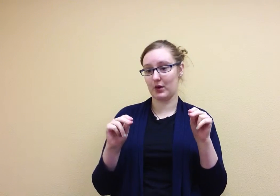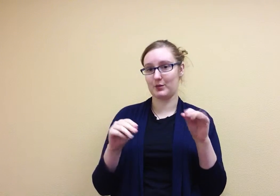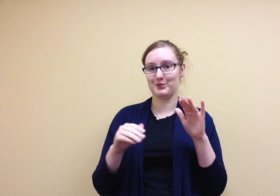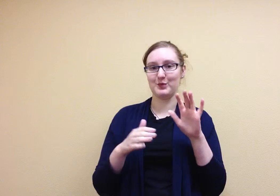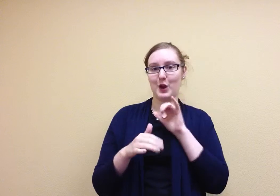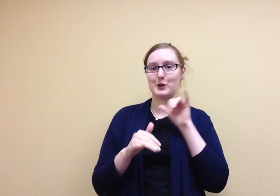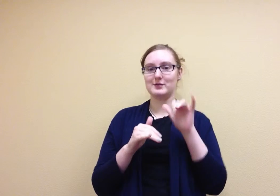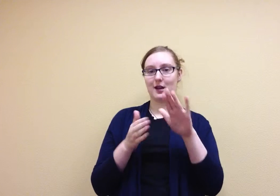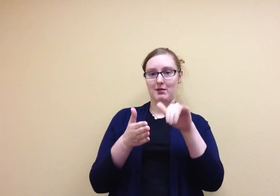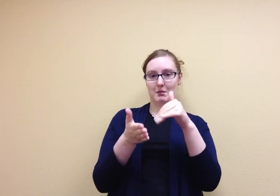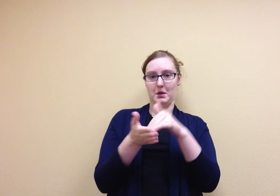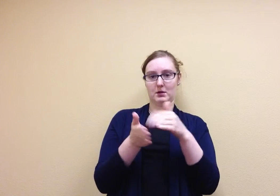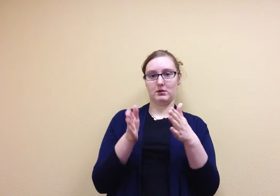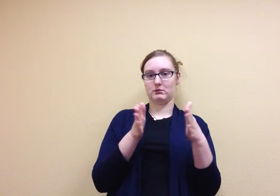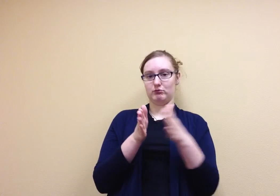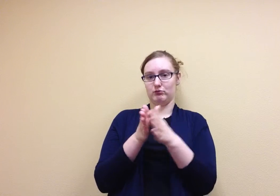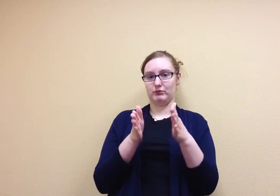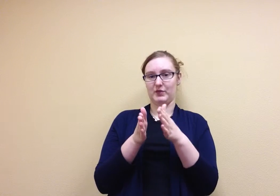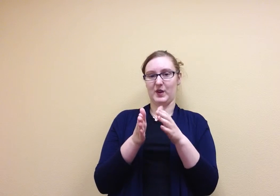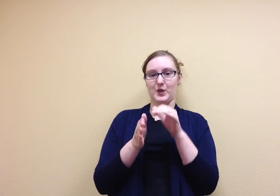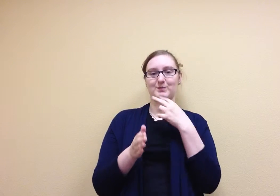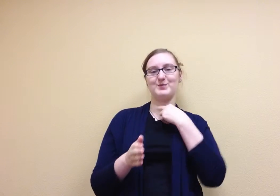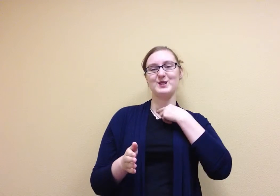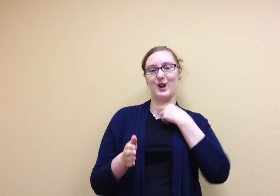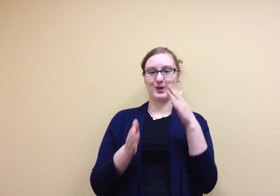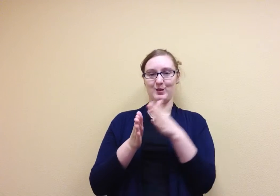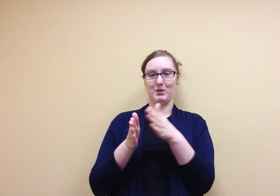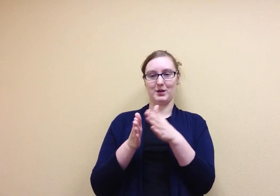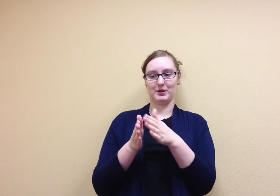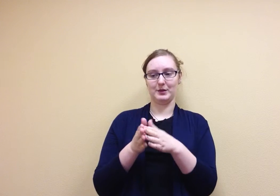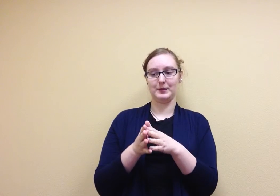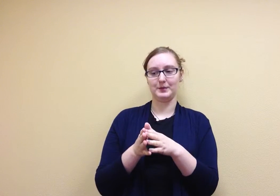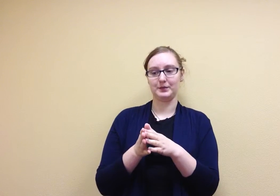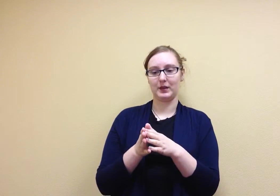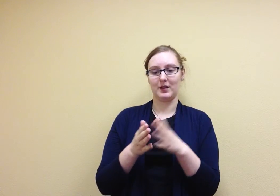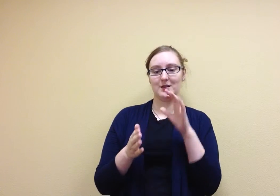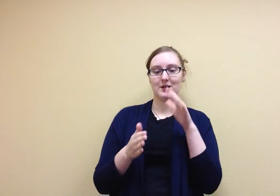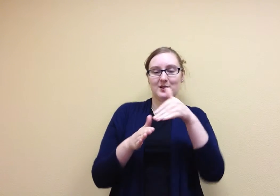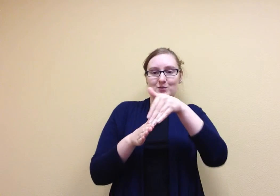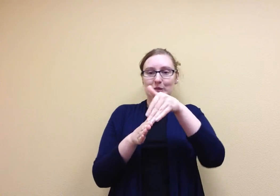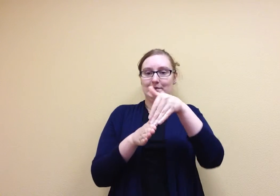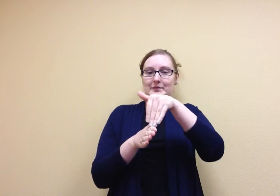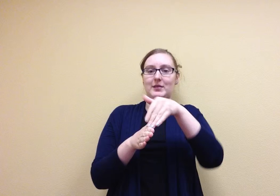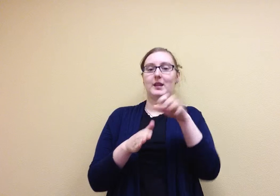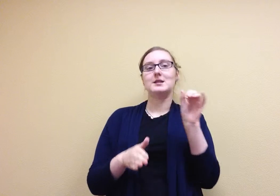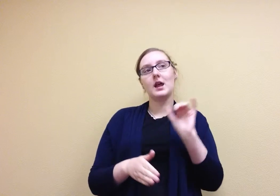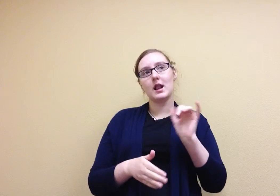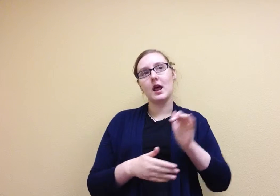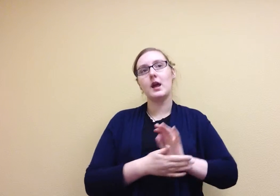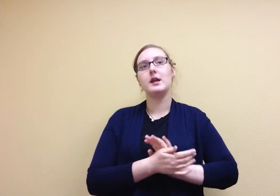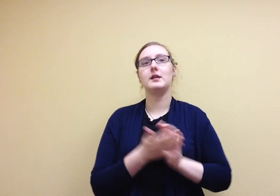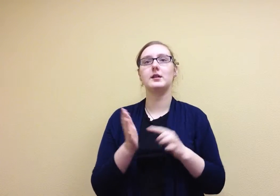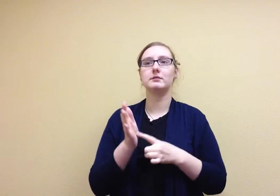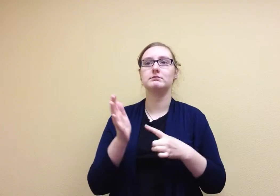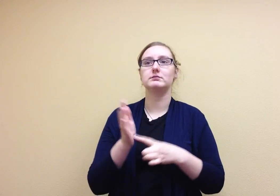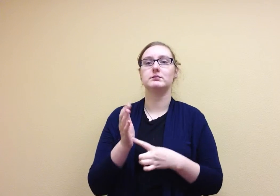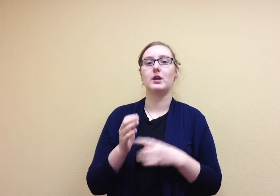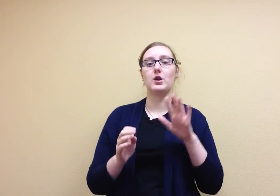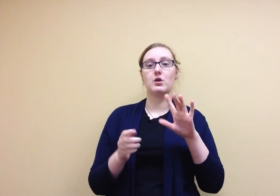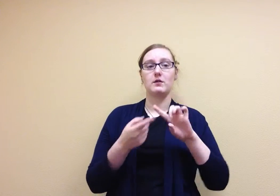Staying in the middle. They're kind of stuck in there. They're stuck in between. It's kind of like somebody calls you up and